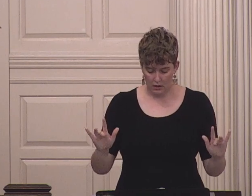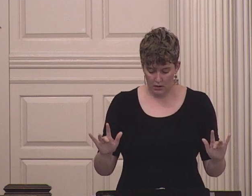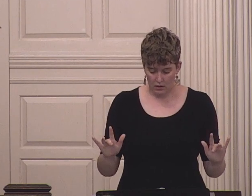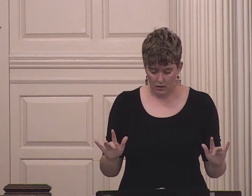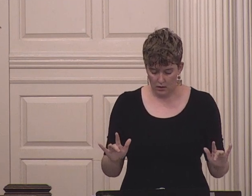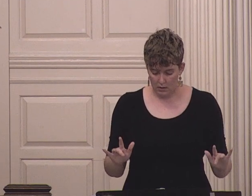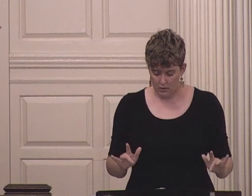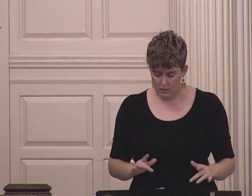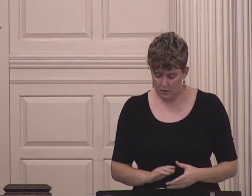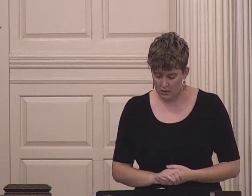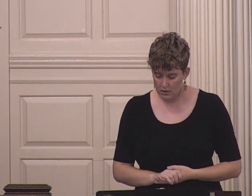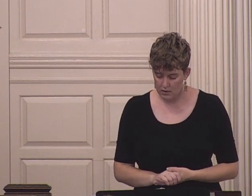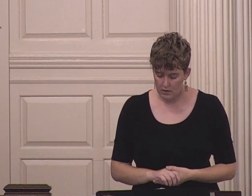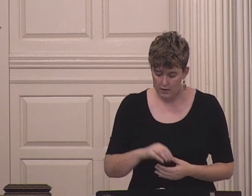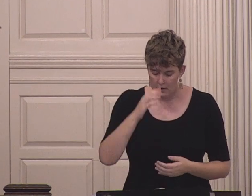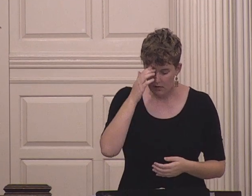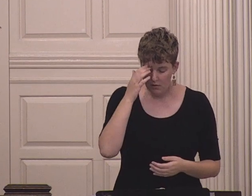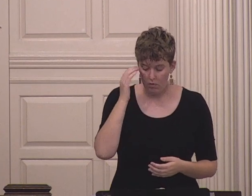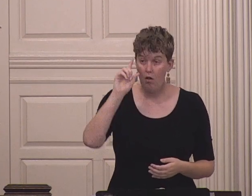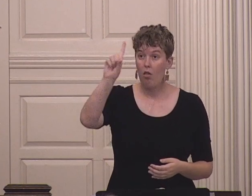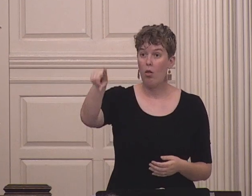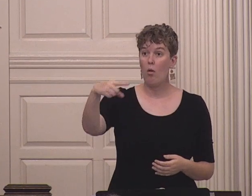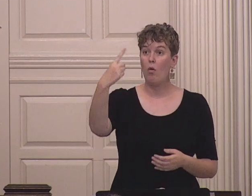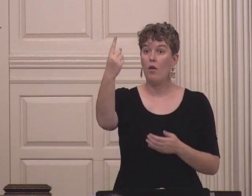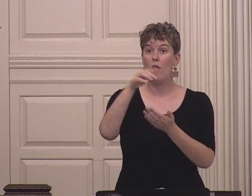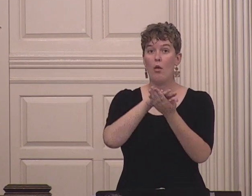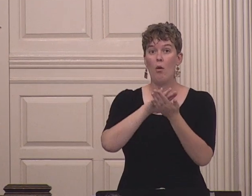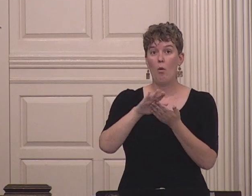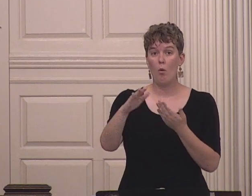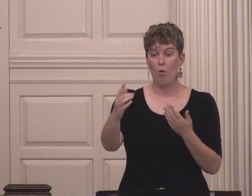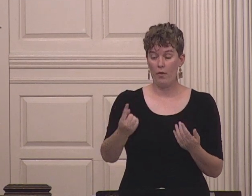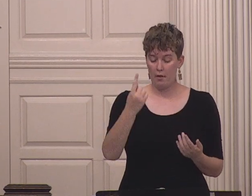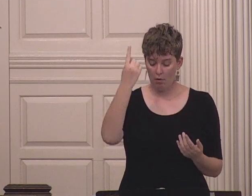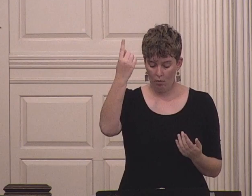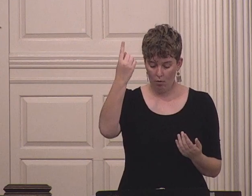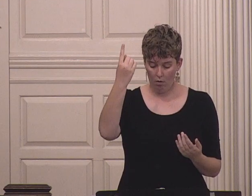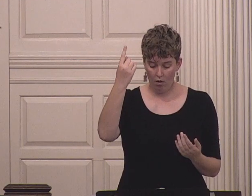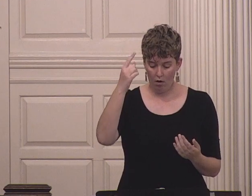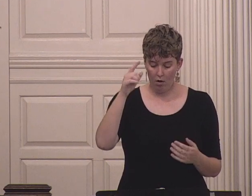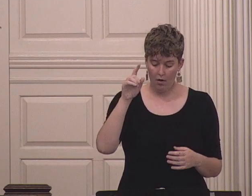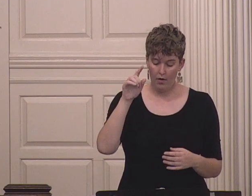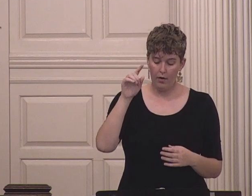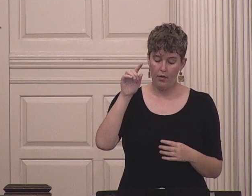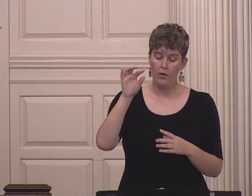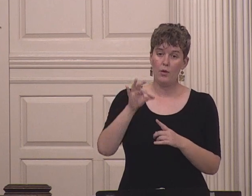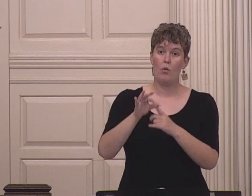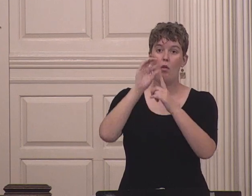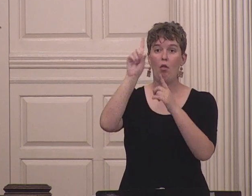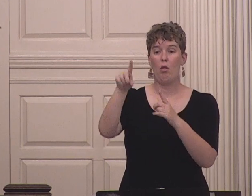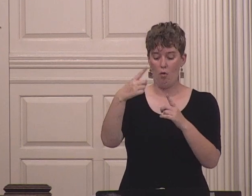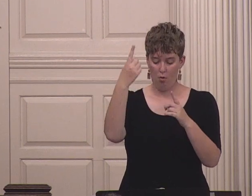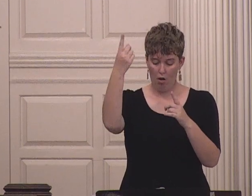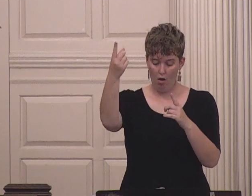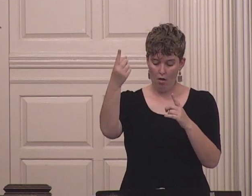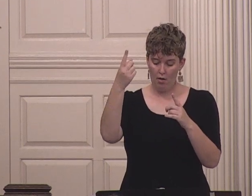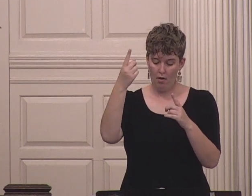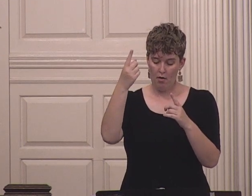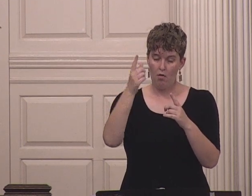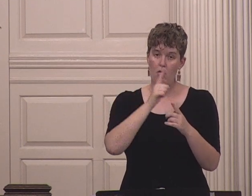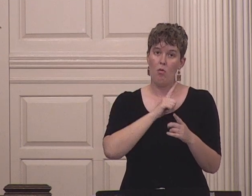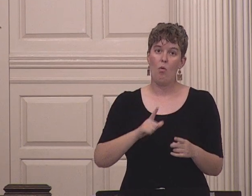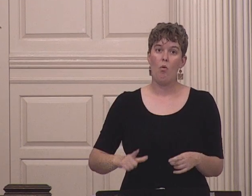on us. For you alone are the Holy One, you alone are